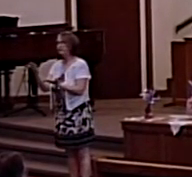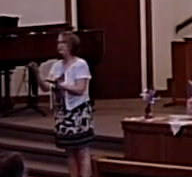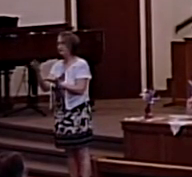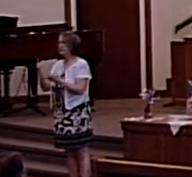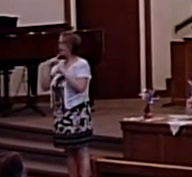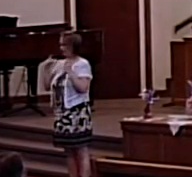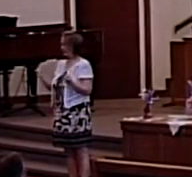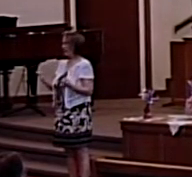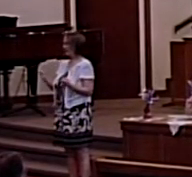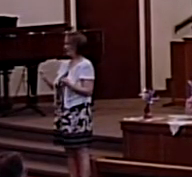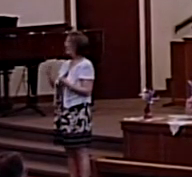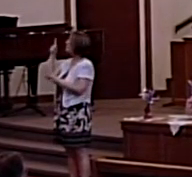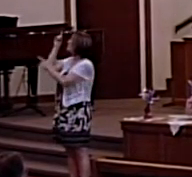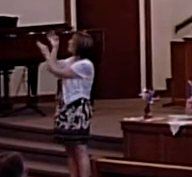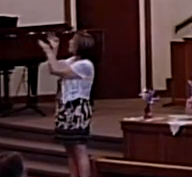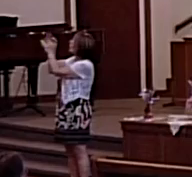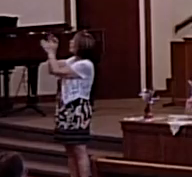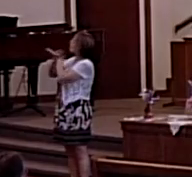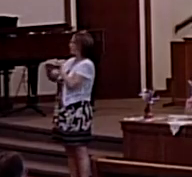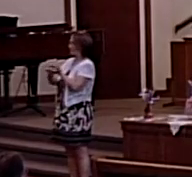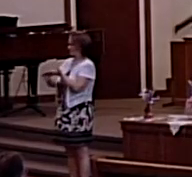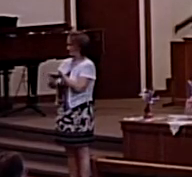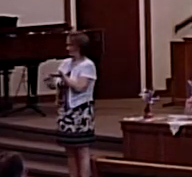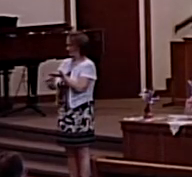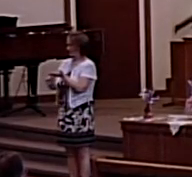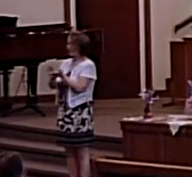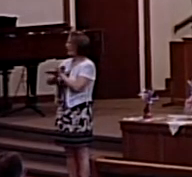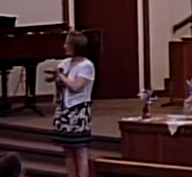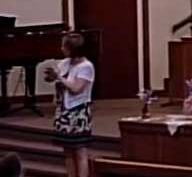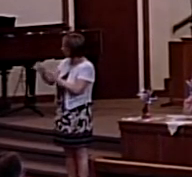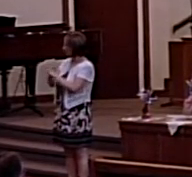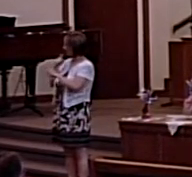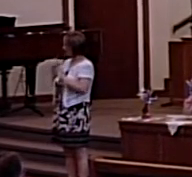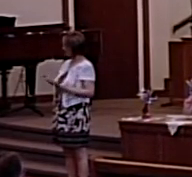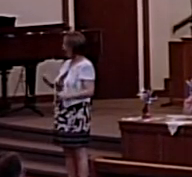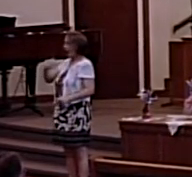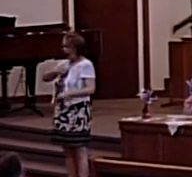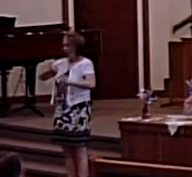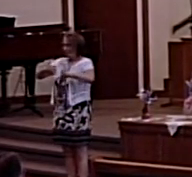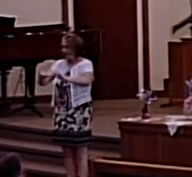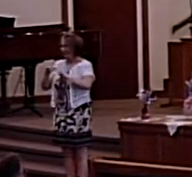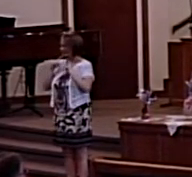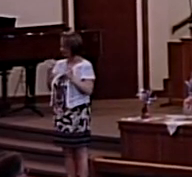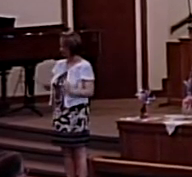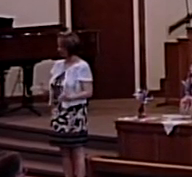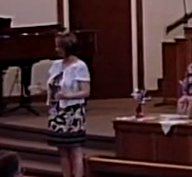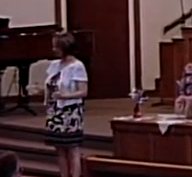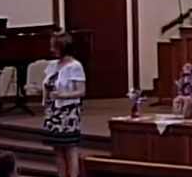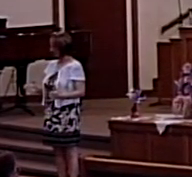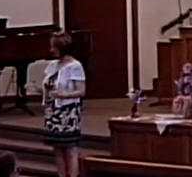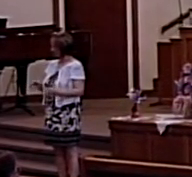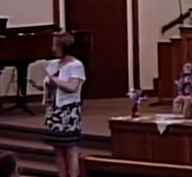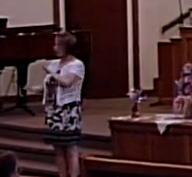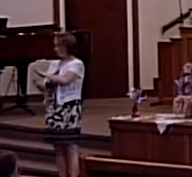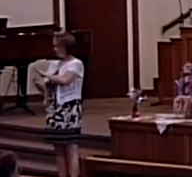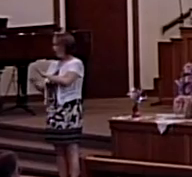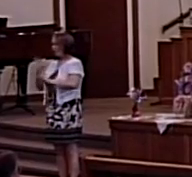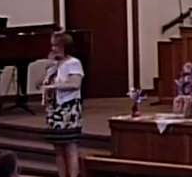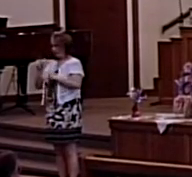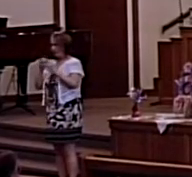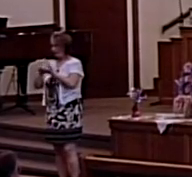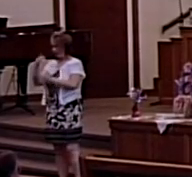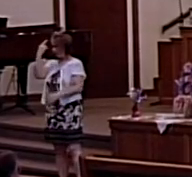to forgive us of our sins and to cleanse us from all unrighteousness. I'm still a sinner. Paul talked about that in Romans. He said,